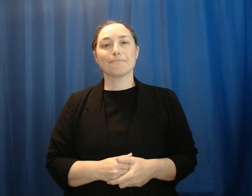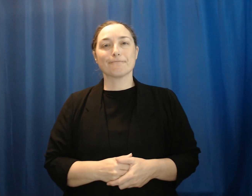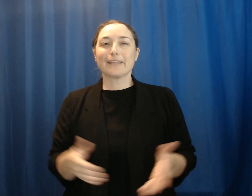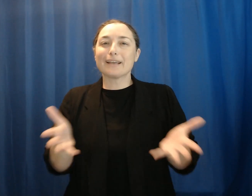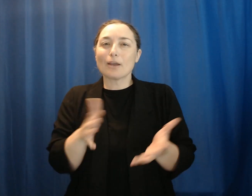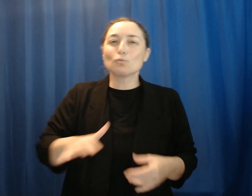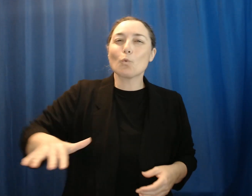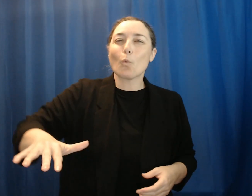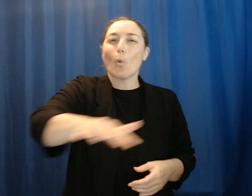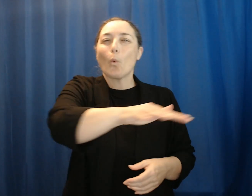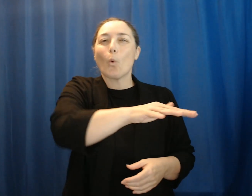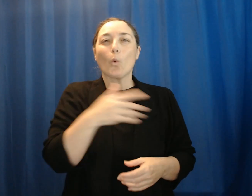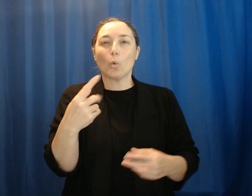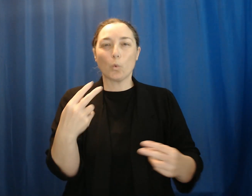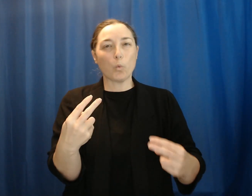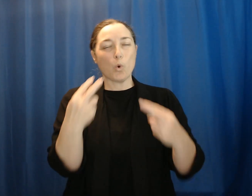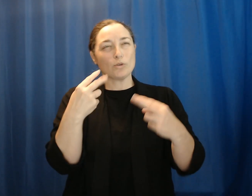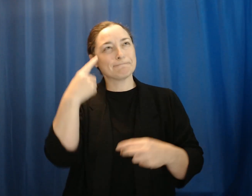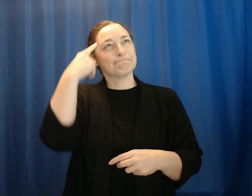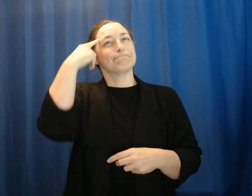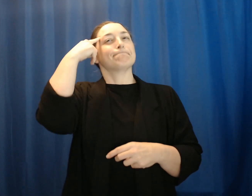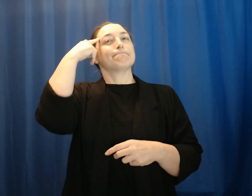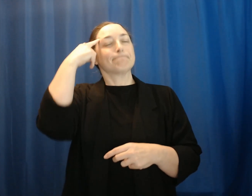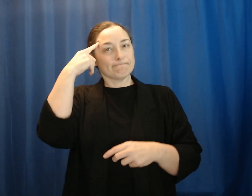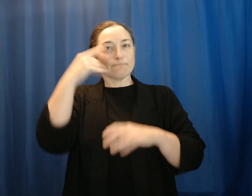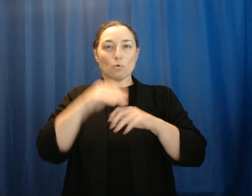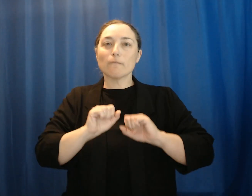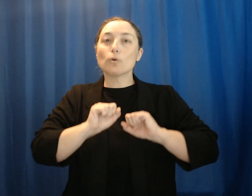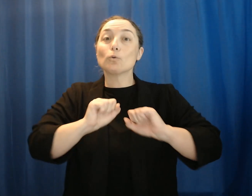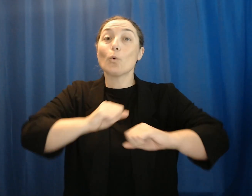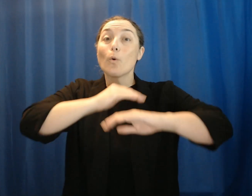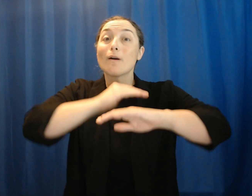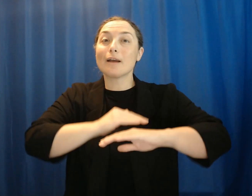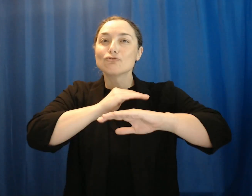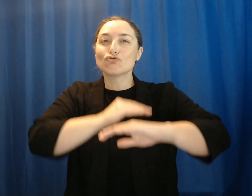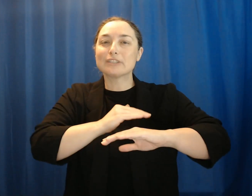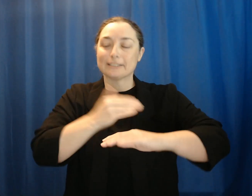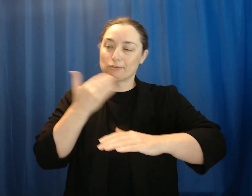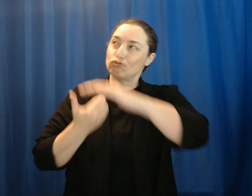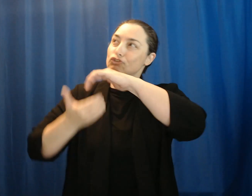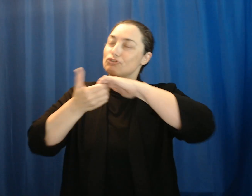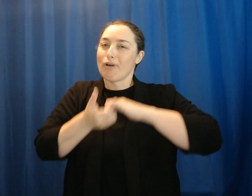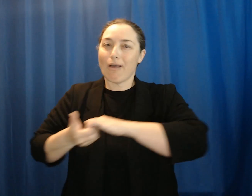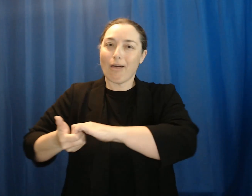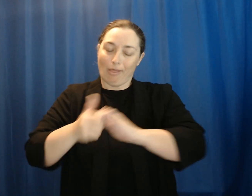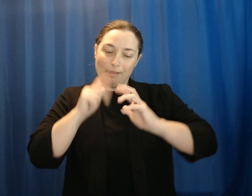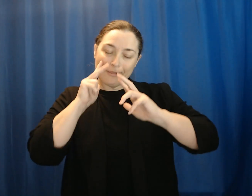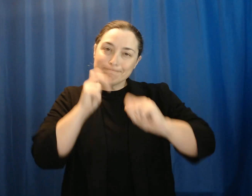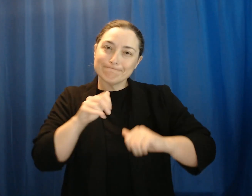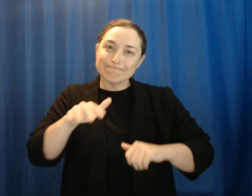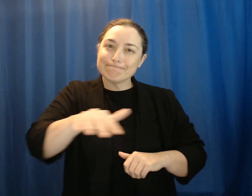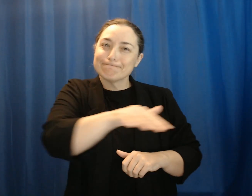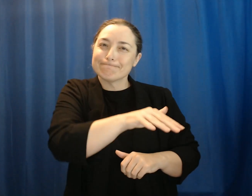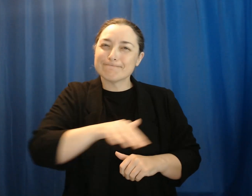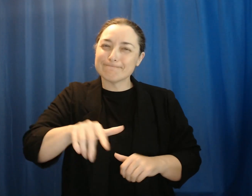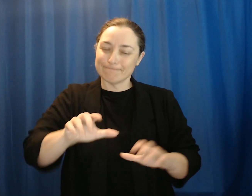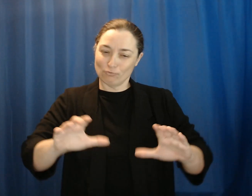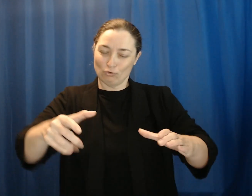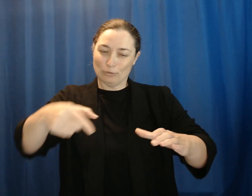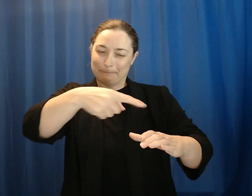everyone listening to consider the traditional owners of the land they're living and thriving on, and consider the benefits that may come from a